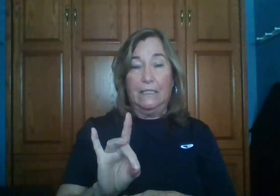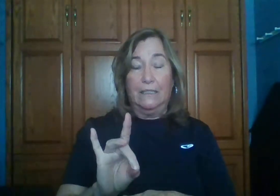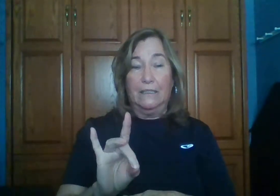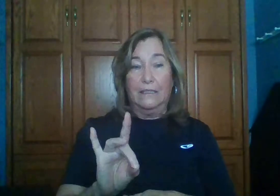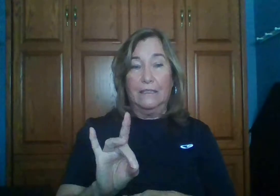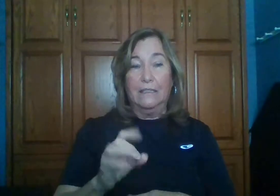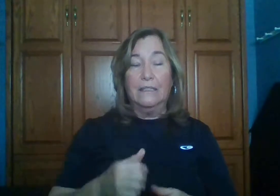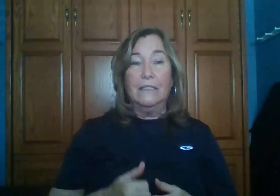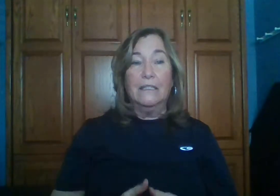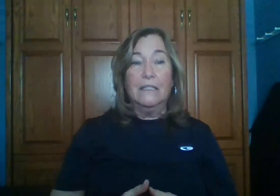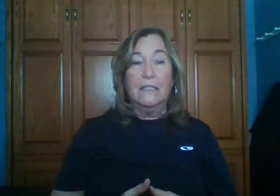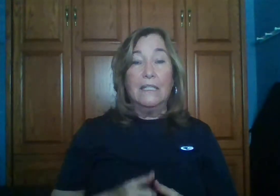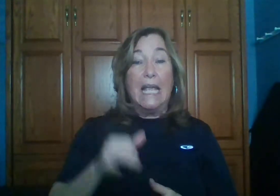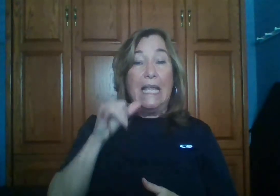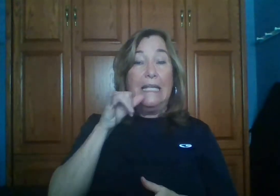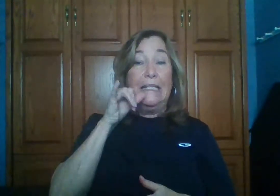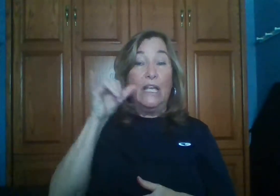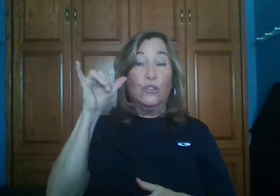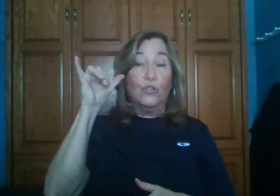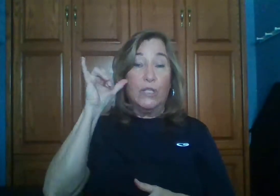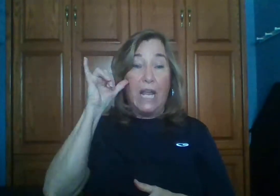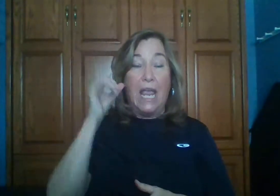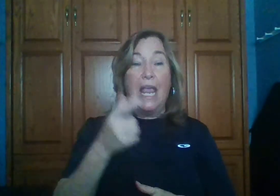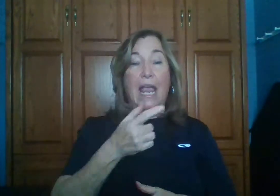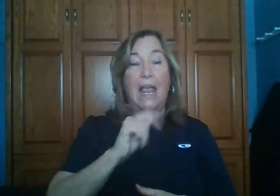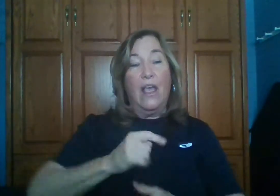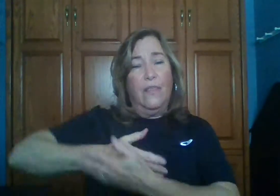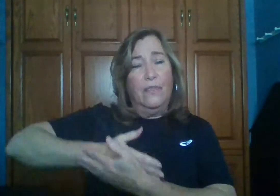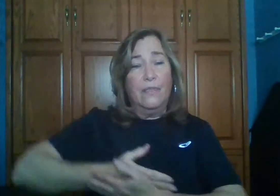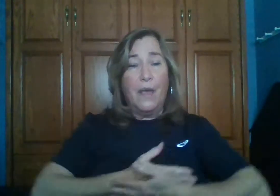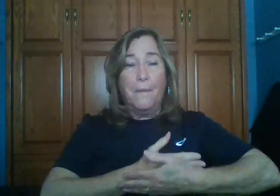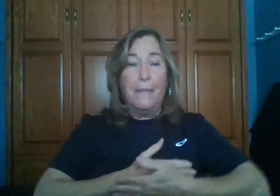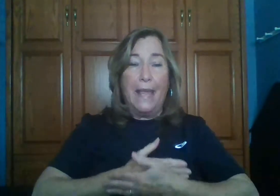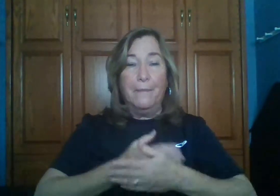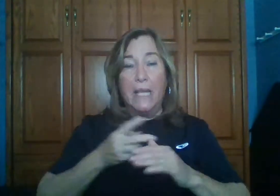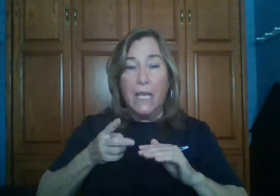Yesterday the baby cut a new tooth.